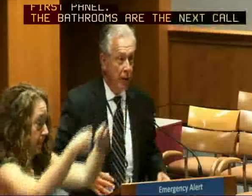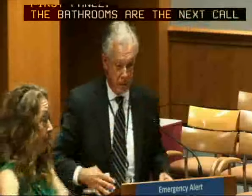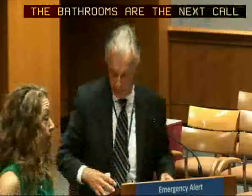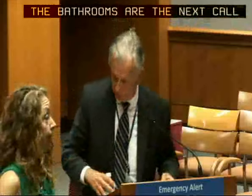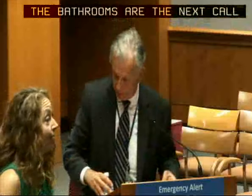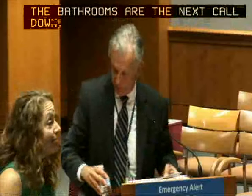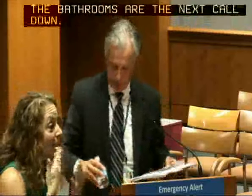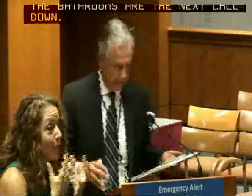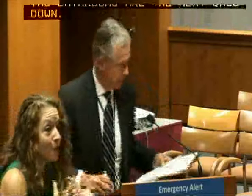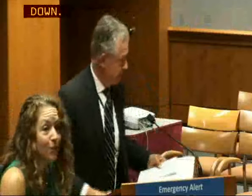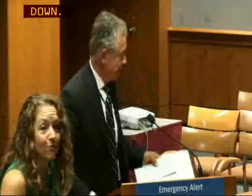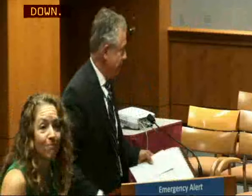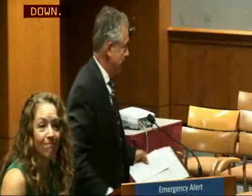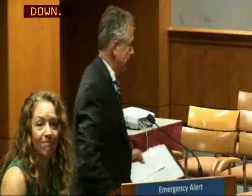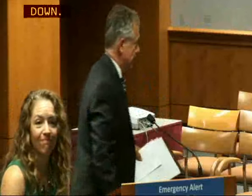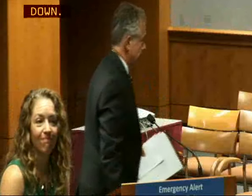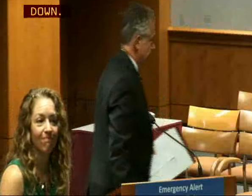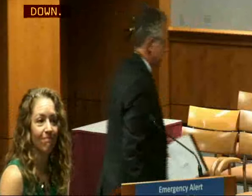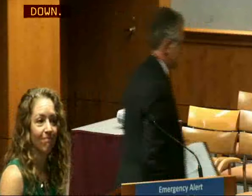very much.